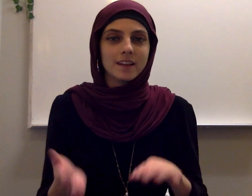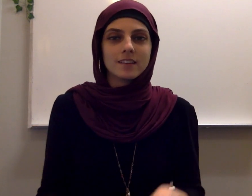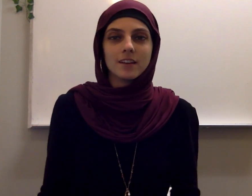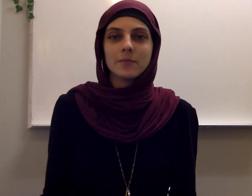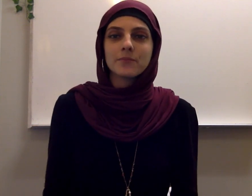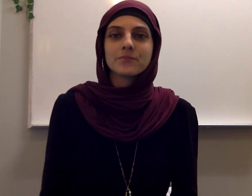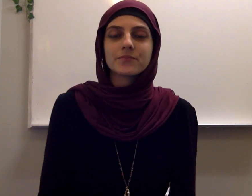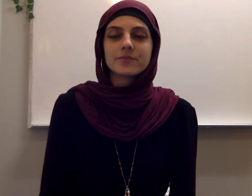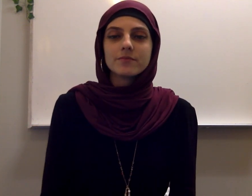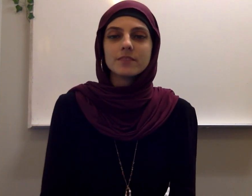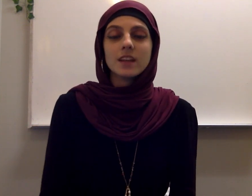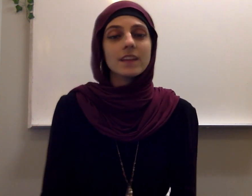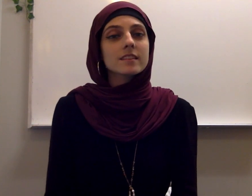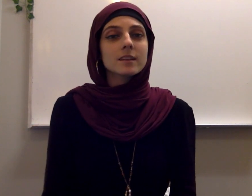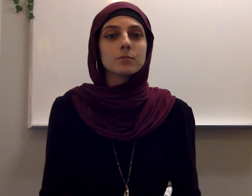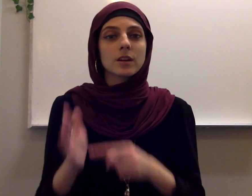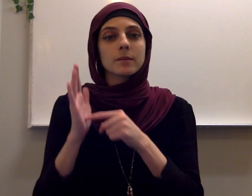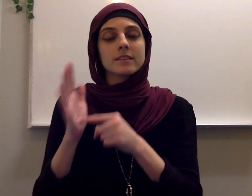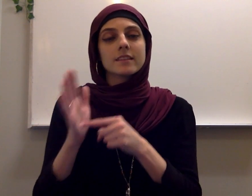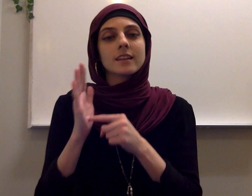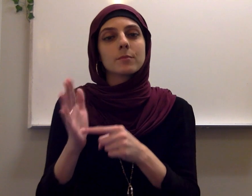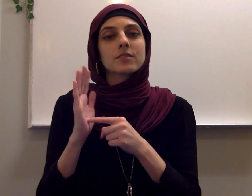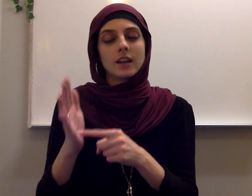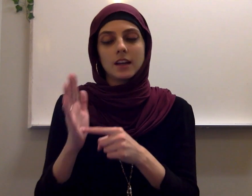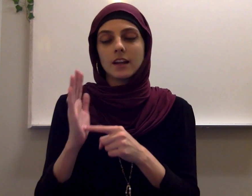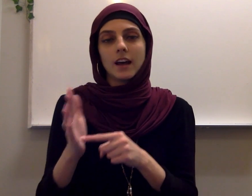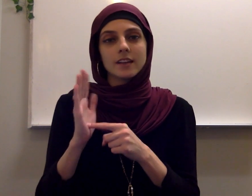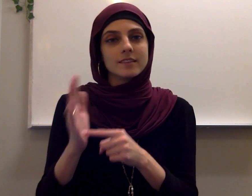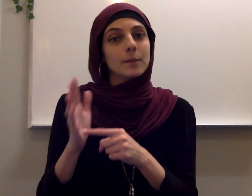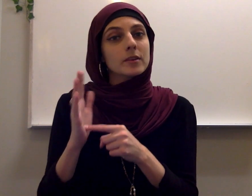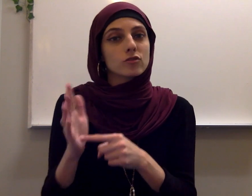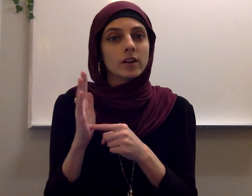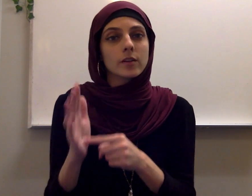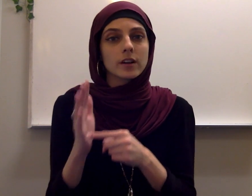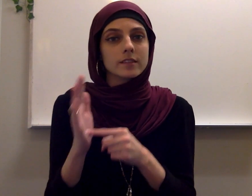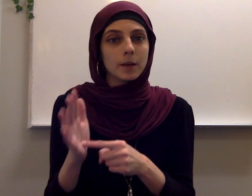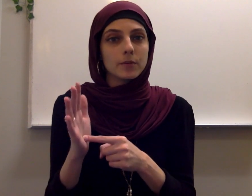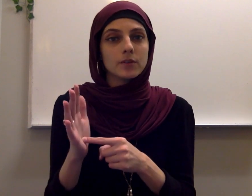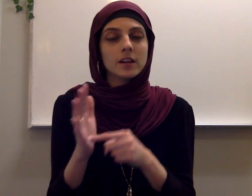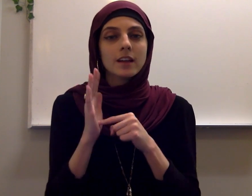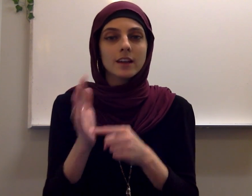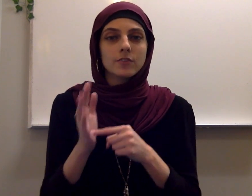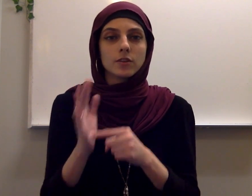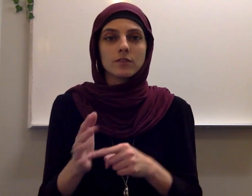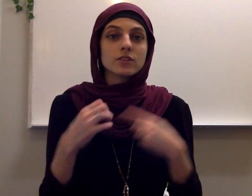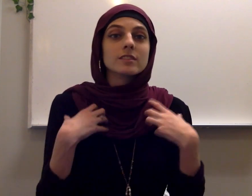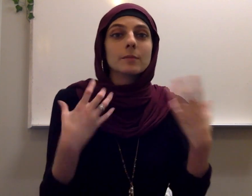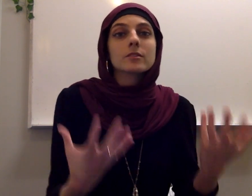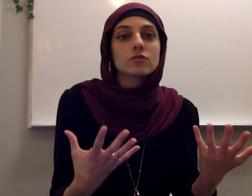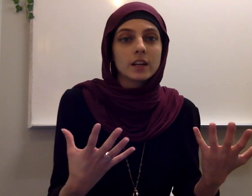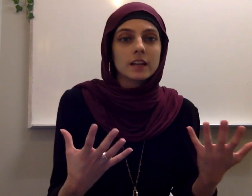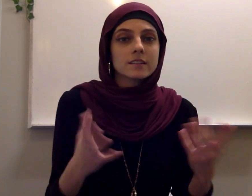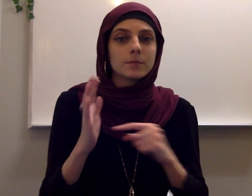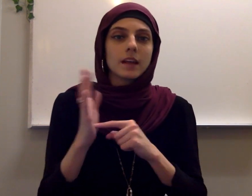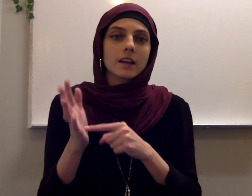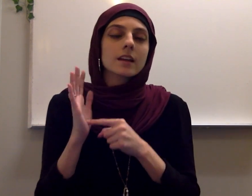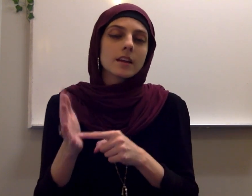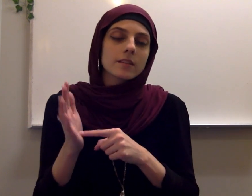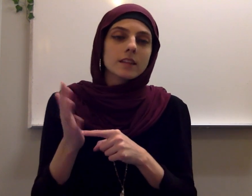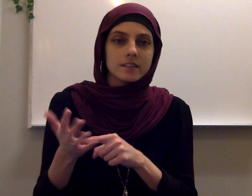sign. And then symptom is the same sign as demonstrate or example. So if you're demonstrating something, that's